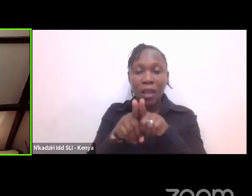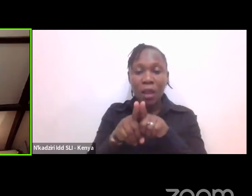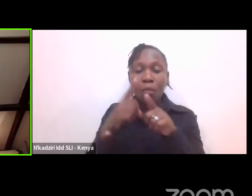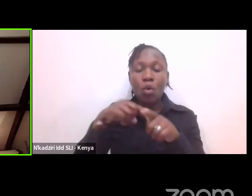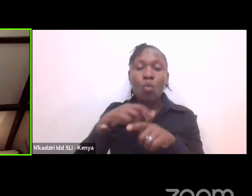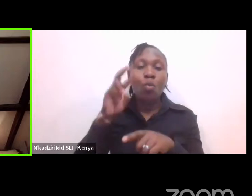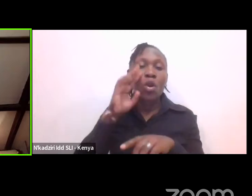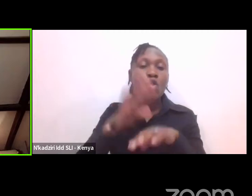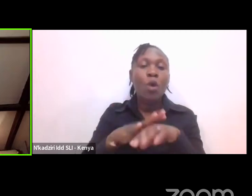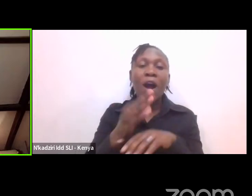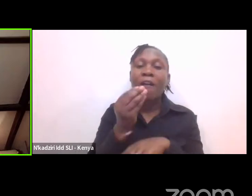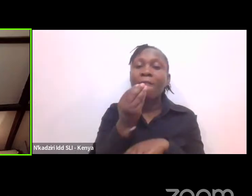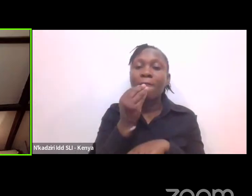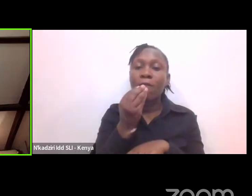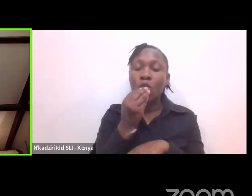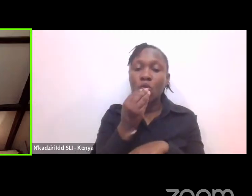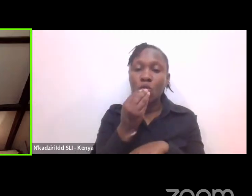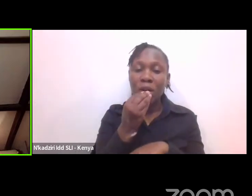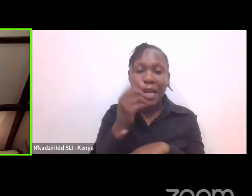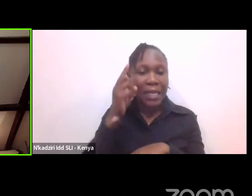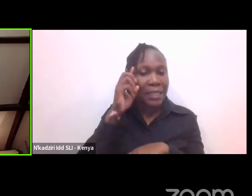nutritional psychiatry tells us.